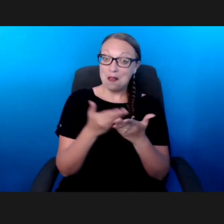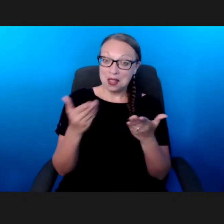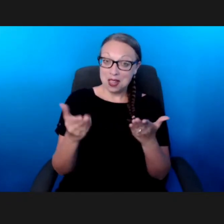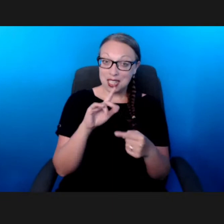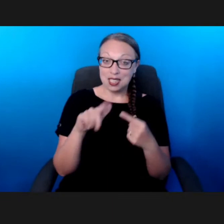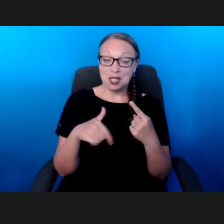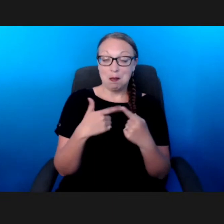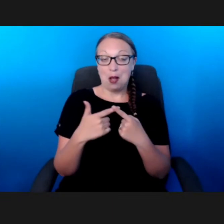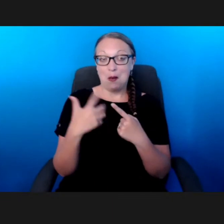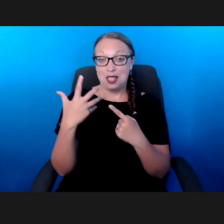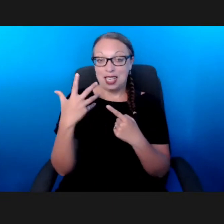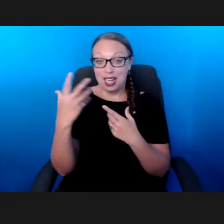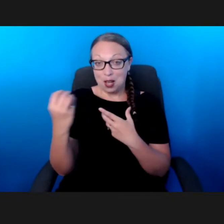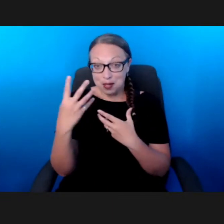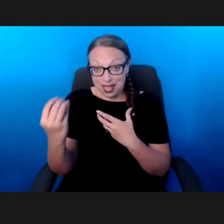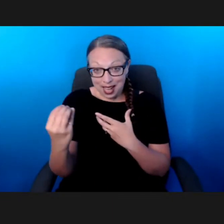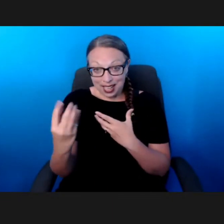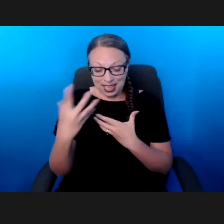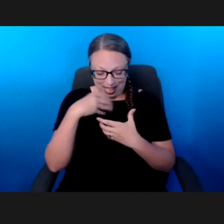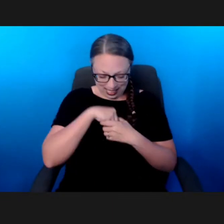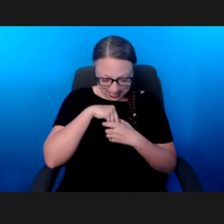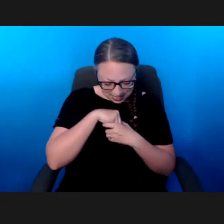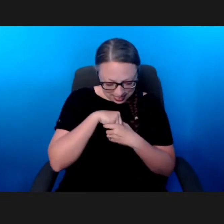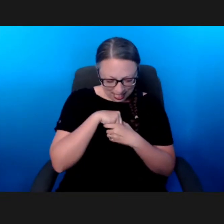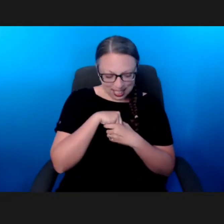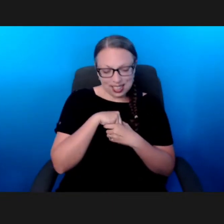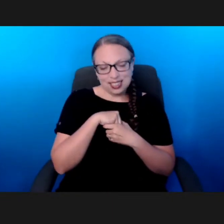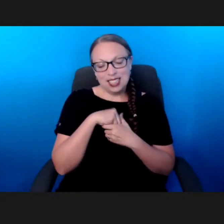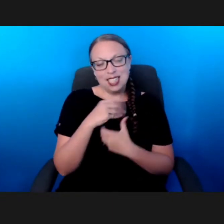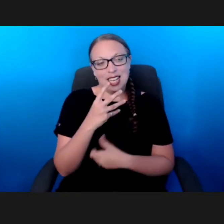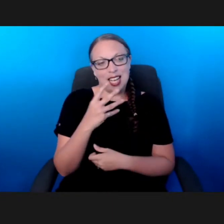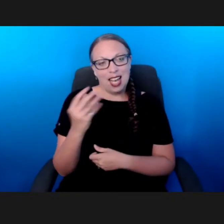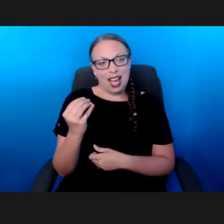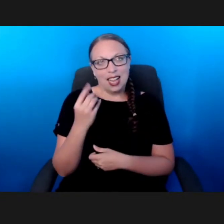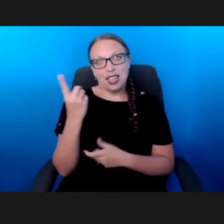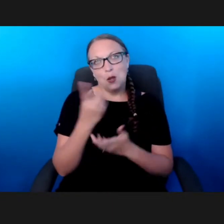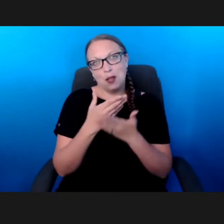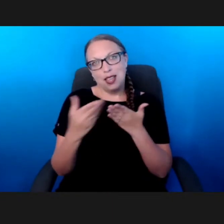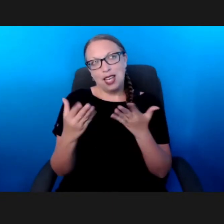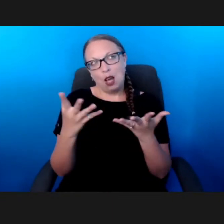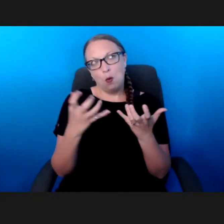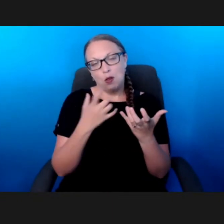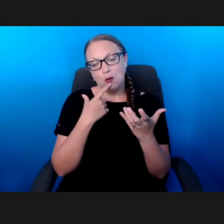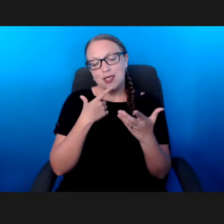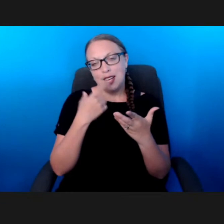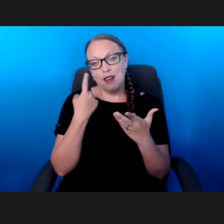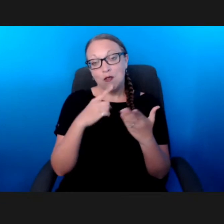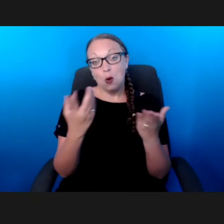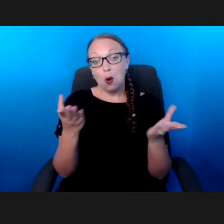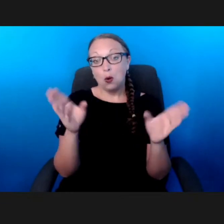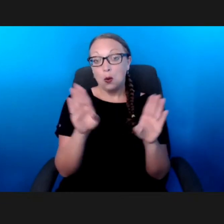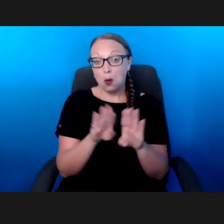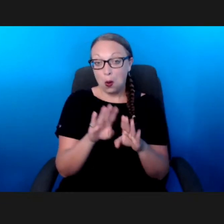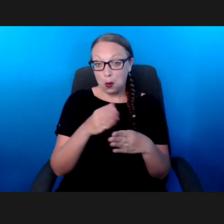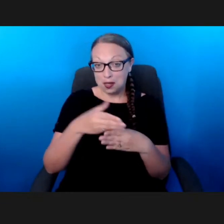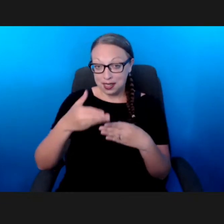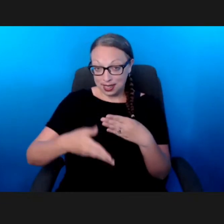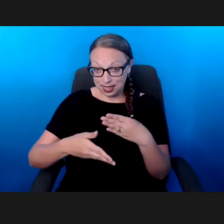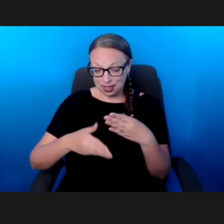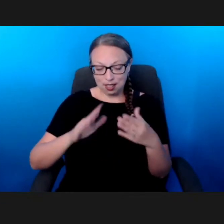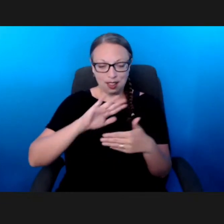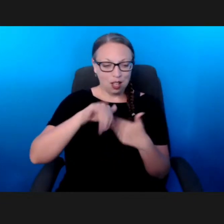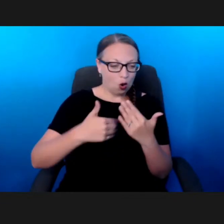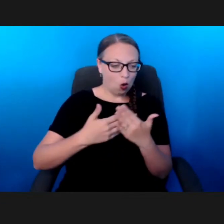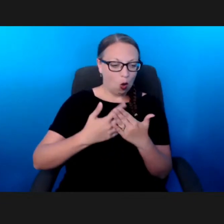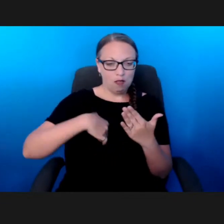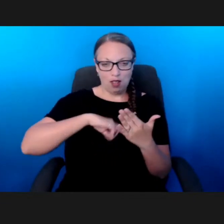exterior and interior. And the only thing I will close with is that all of us, with our